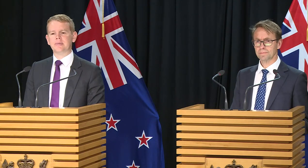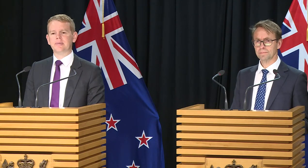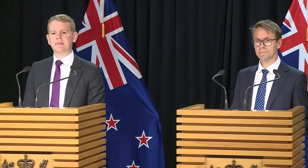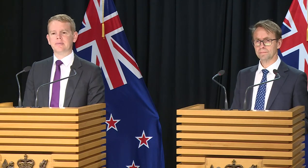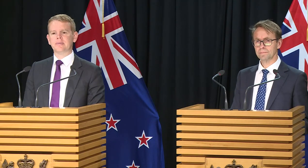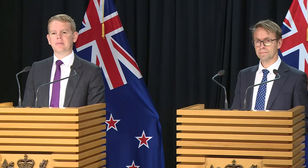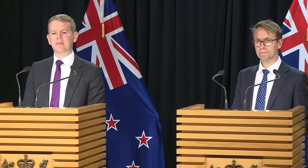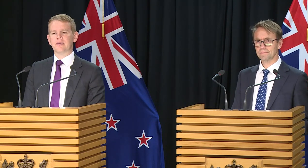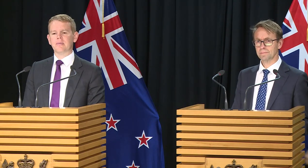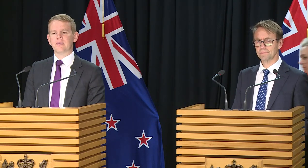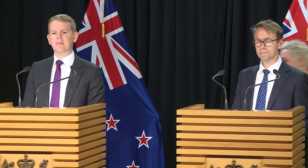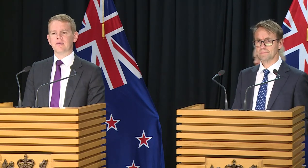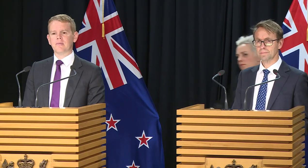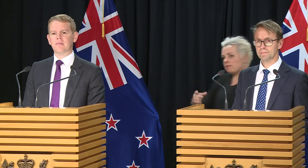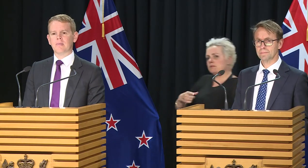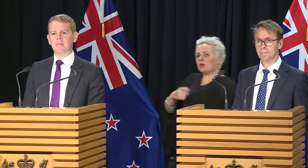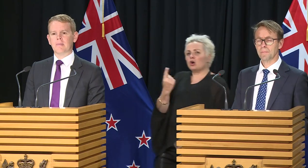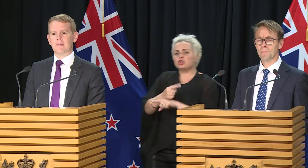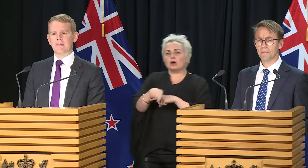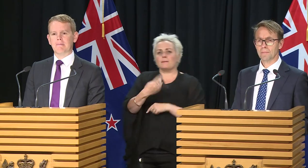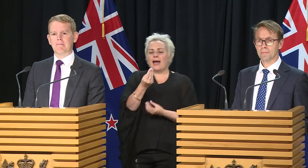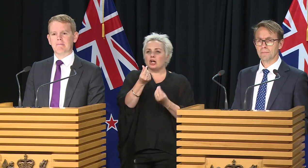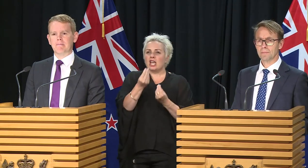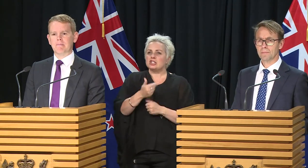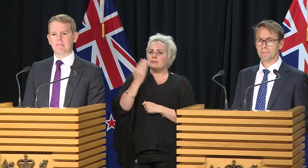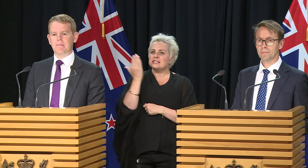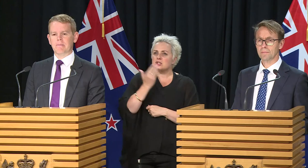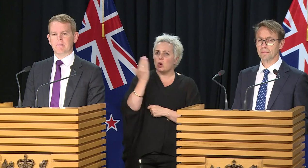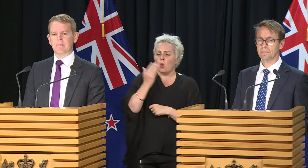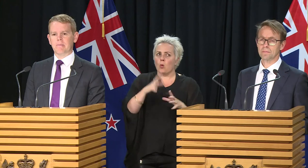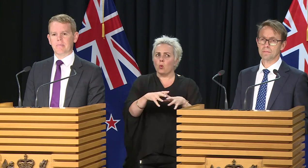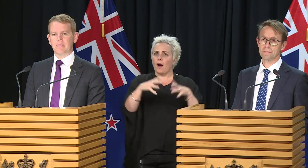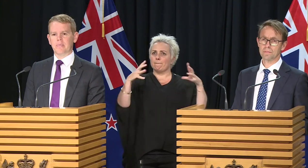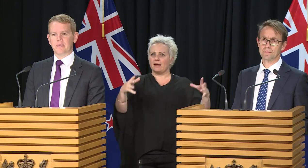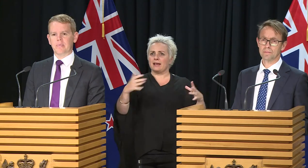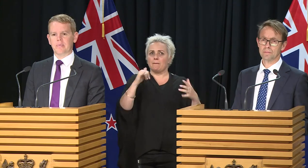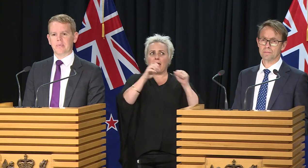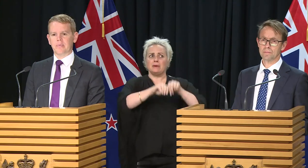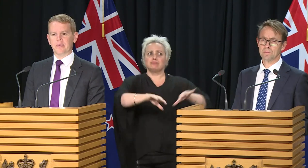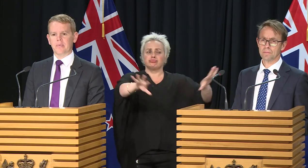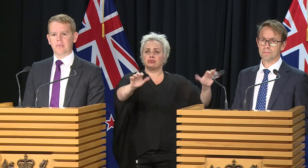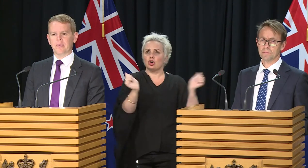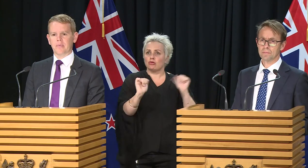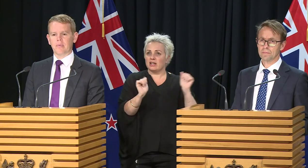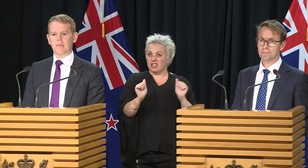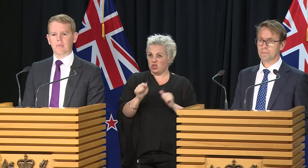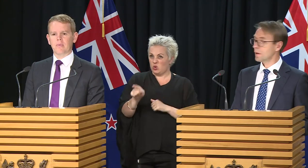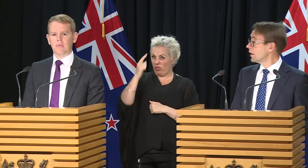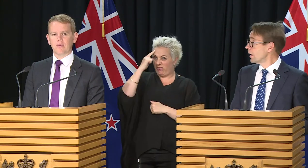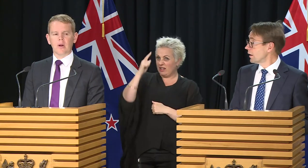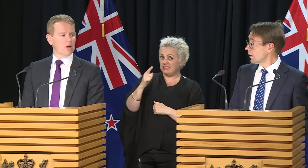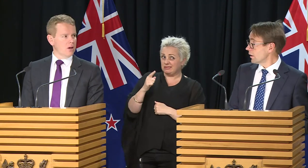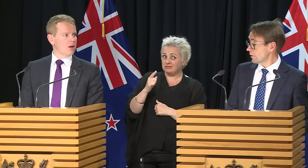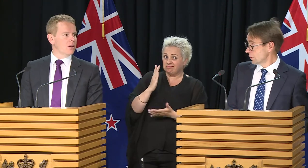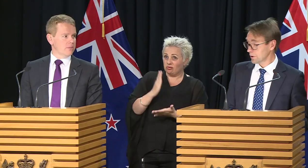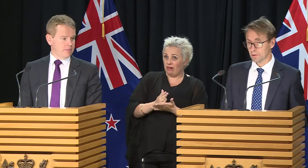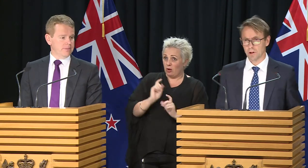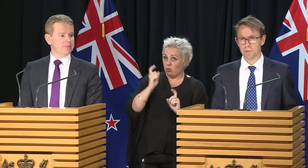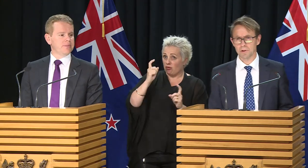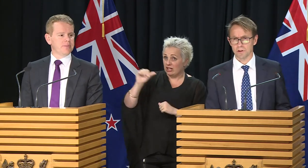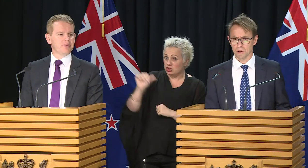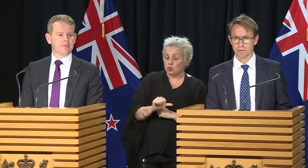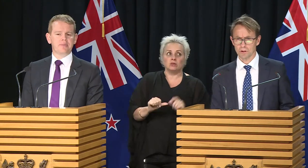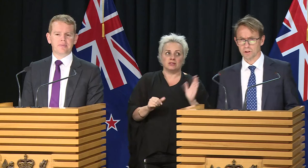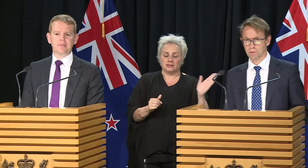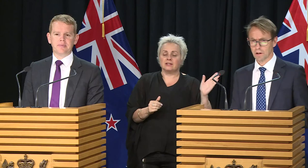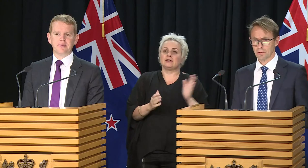concerns that, given the size of Kashmir School, the horse may have already bolted. Are those concerns valid? I can